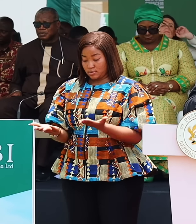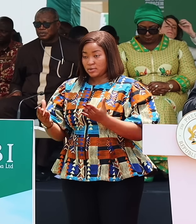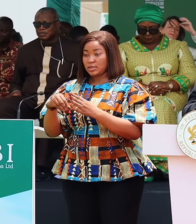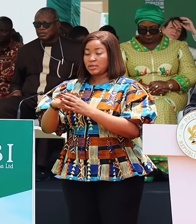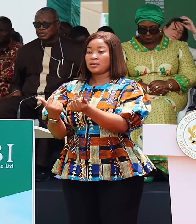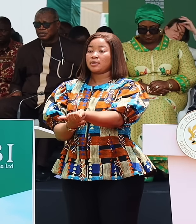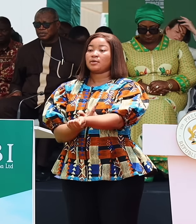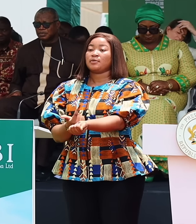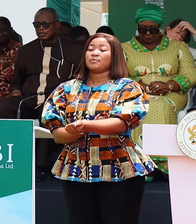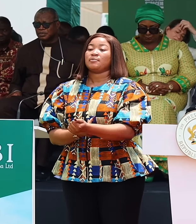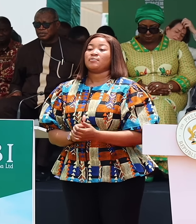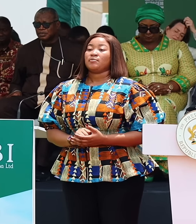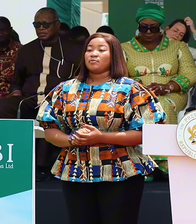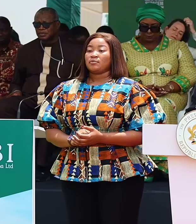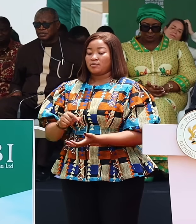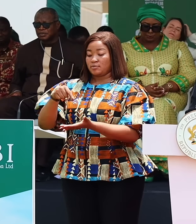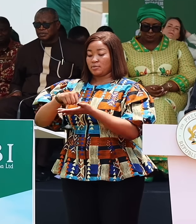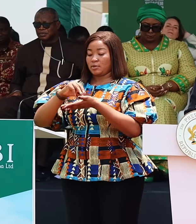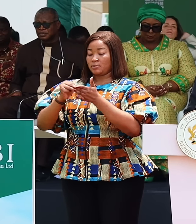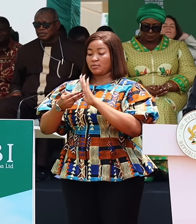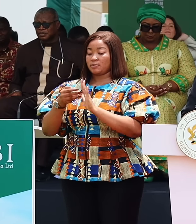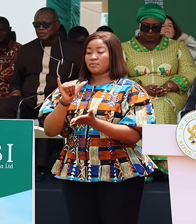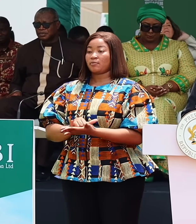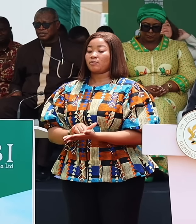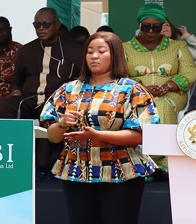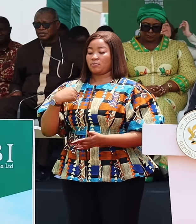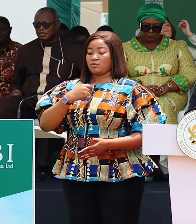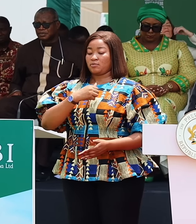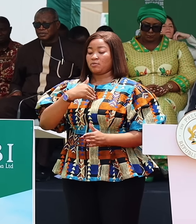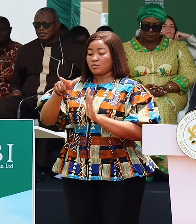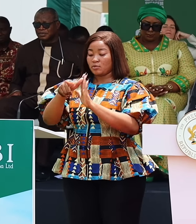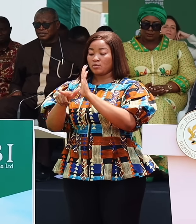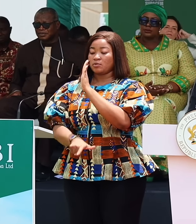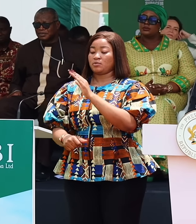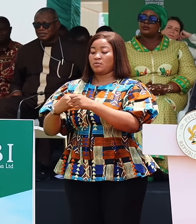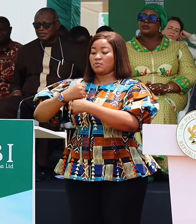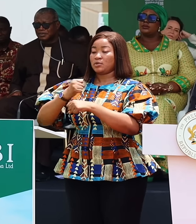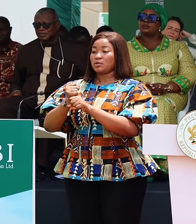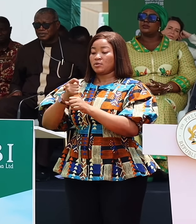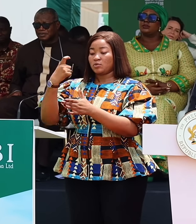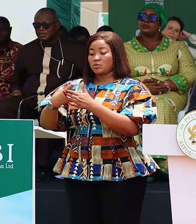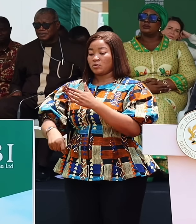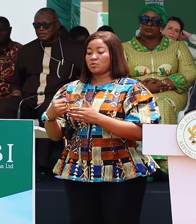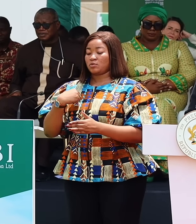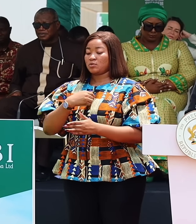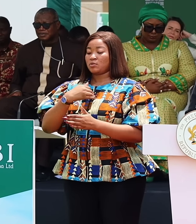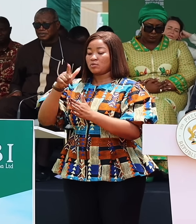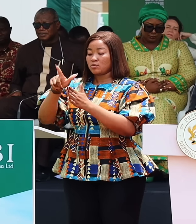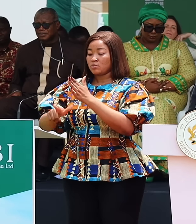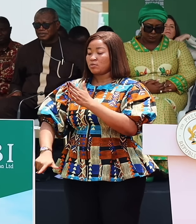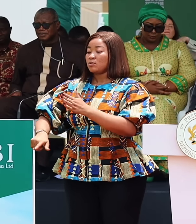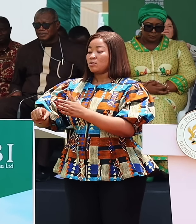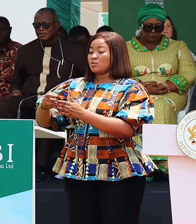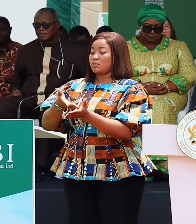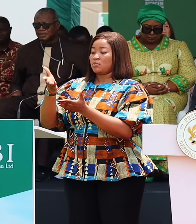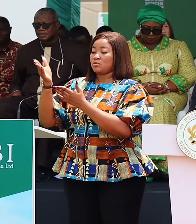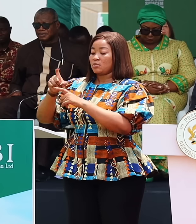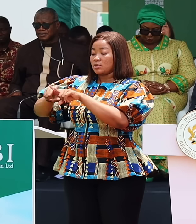Ghana. This means that we have lower production costs, we have reduced import